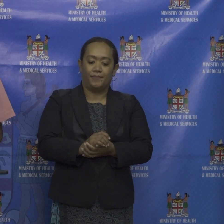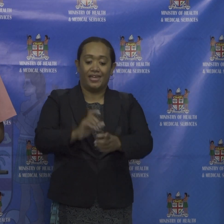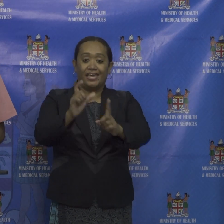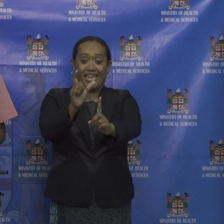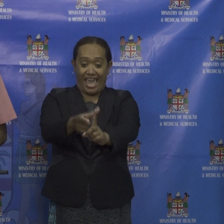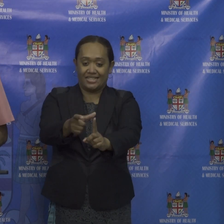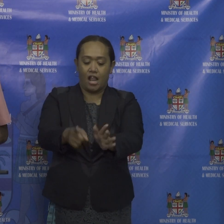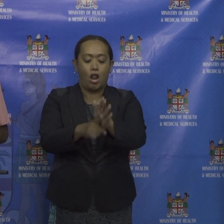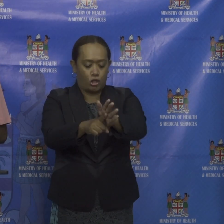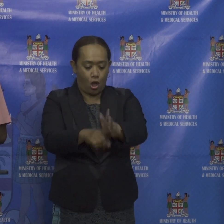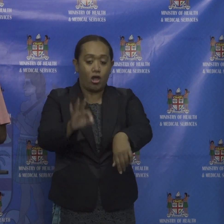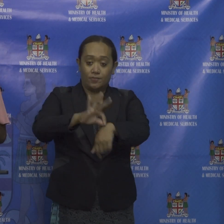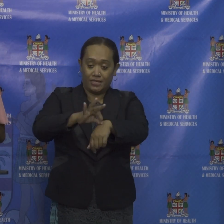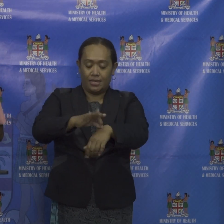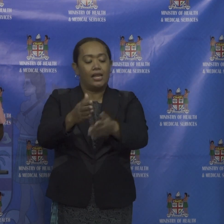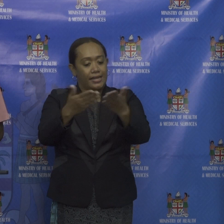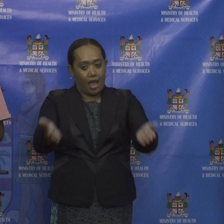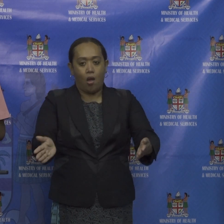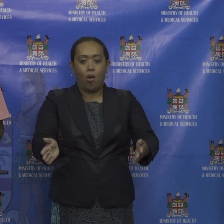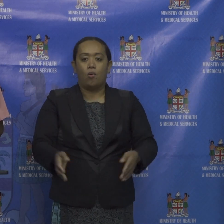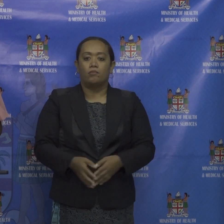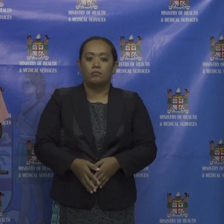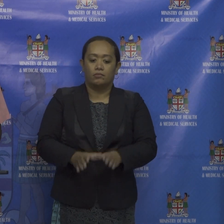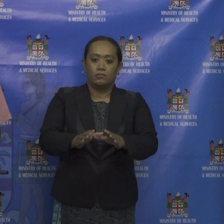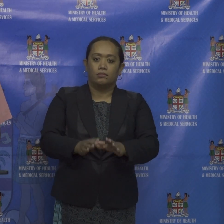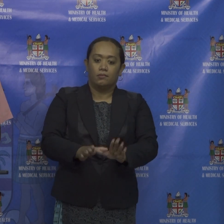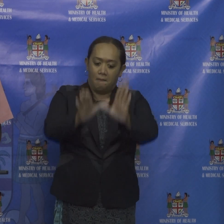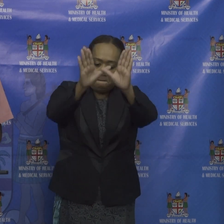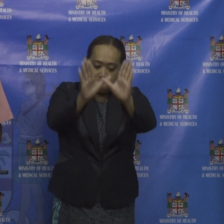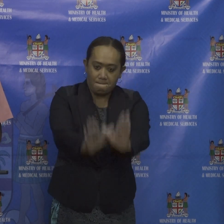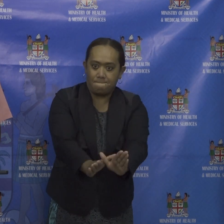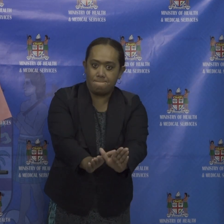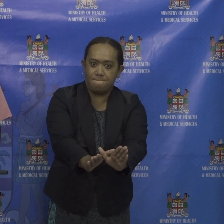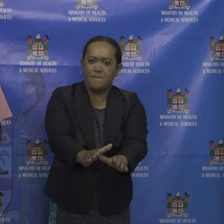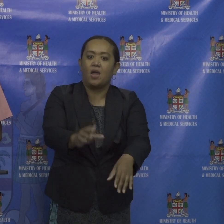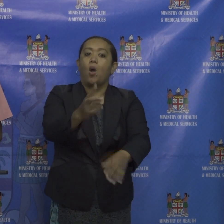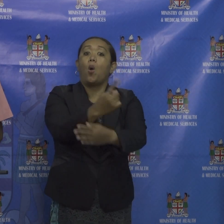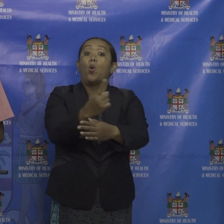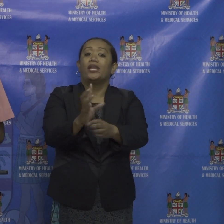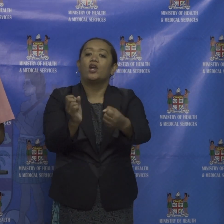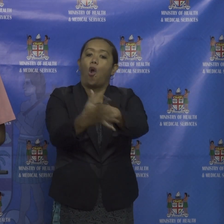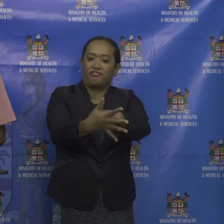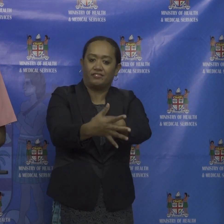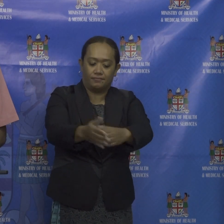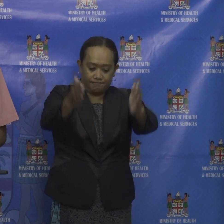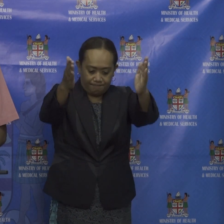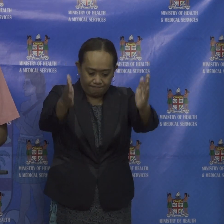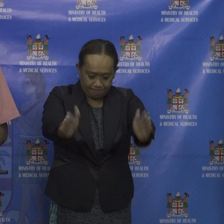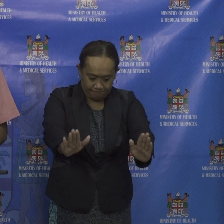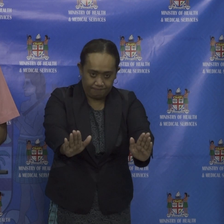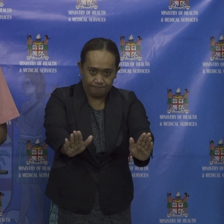Lautoka Hospital now operates as a COVID hospital, which means that only cases that are